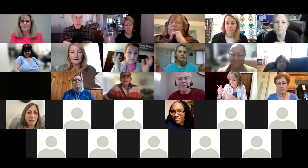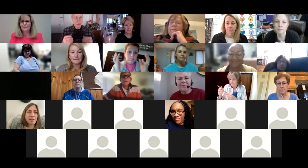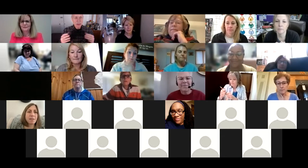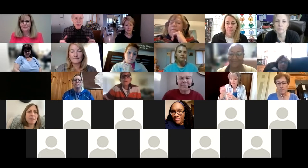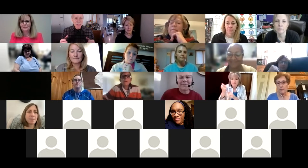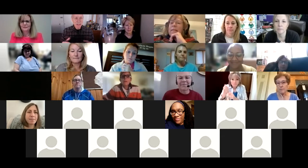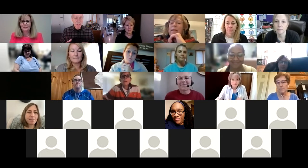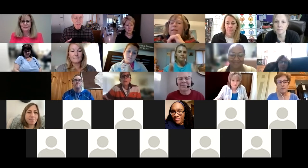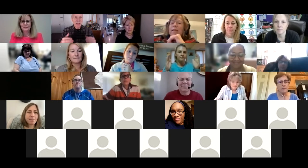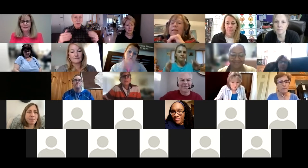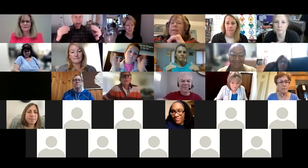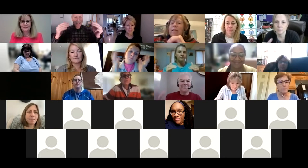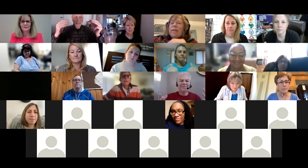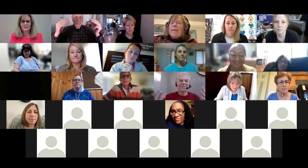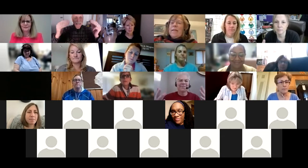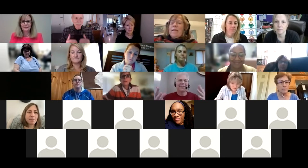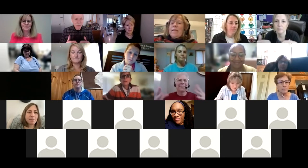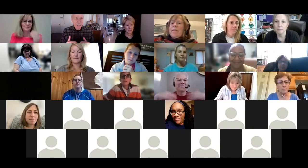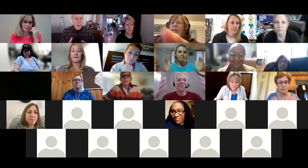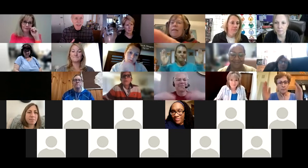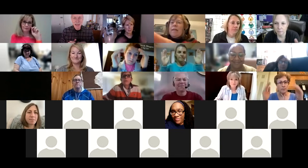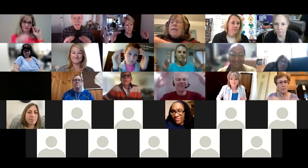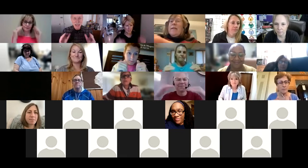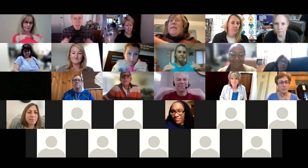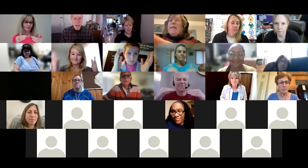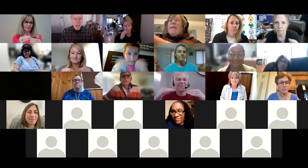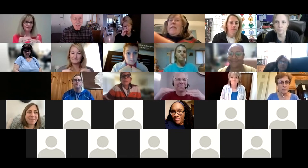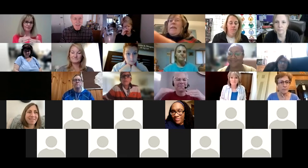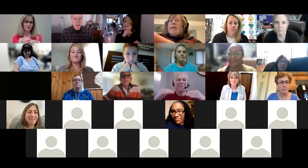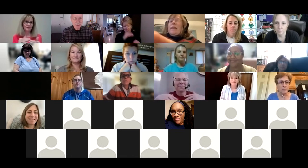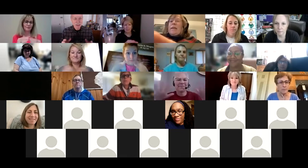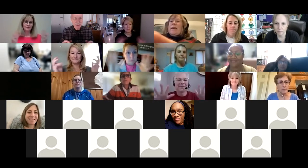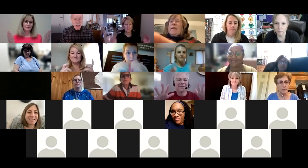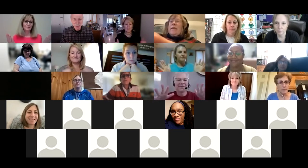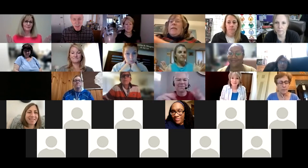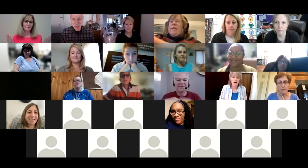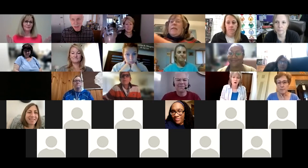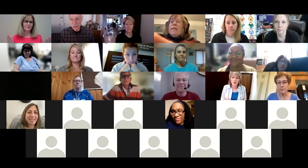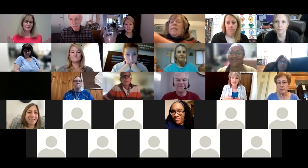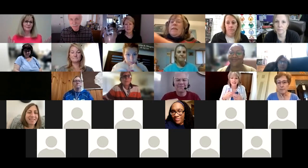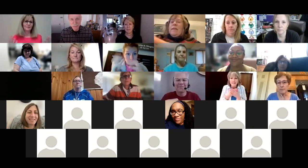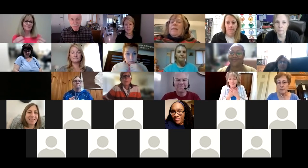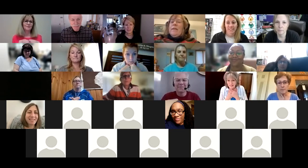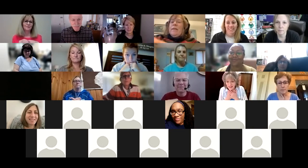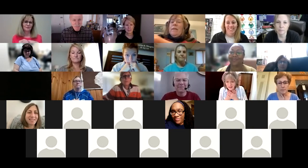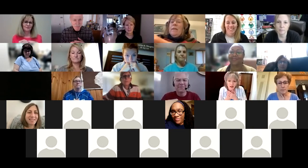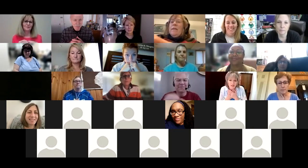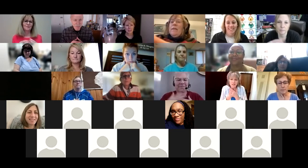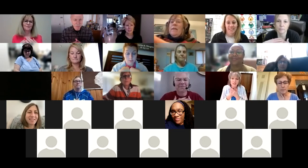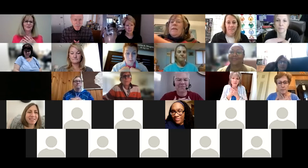children's tendencies to want to get finished and stop practice. Talk about it. Oh, yes. Thank you, coach. As soon